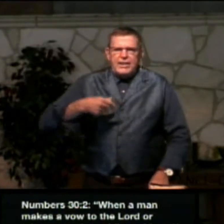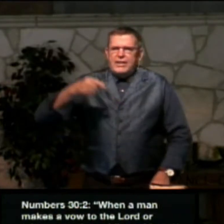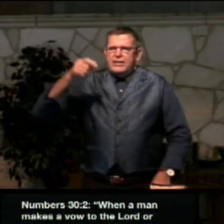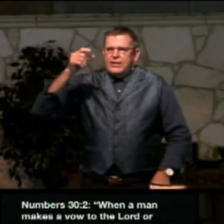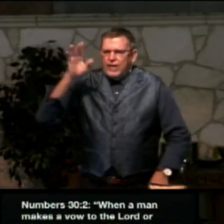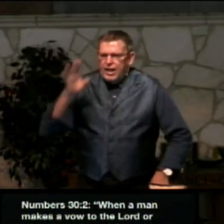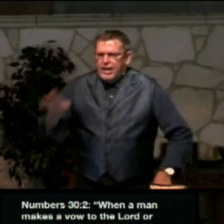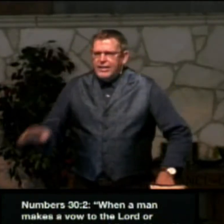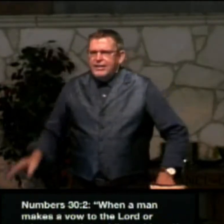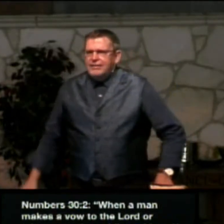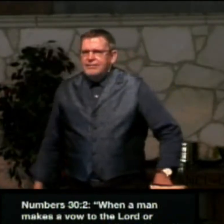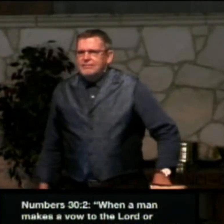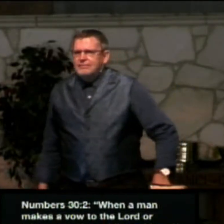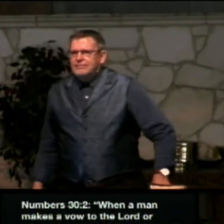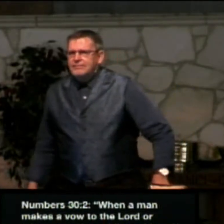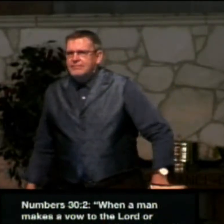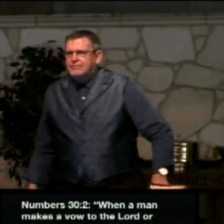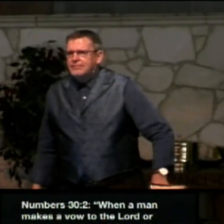me God.